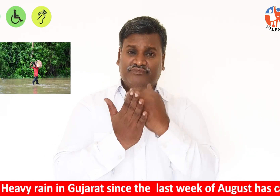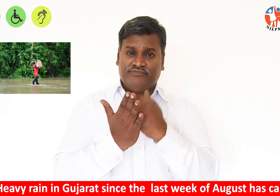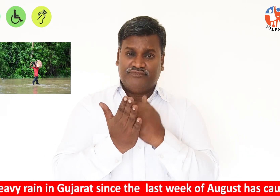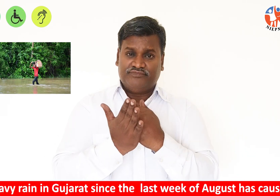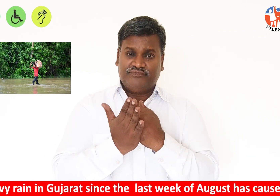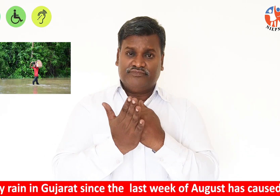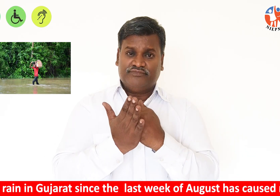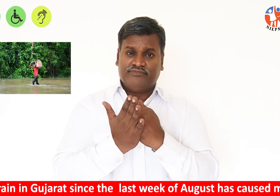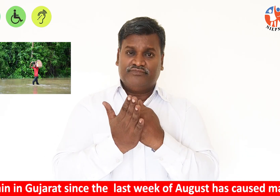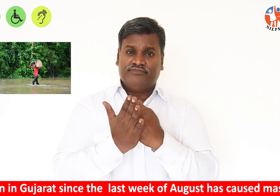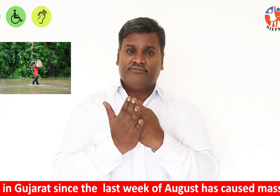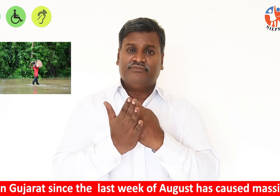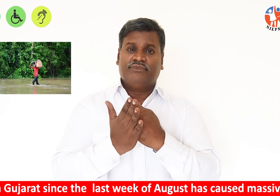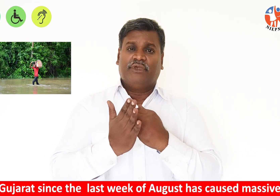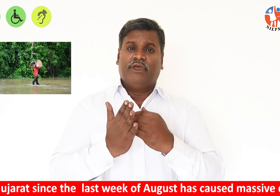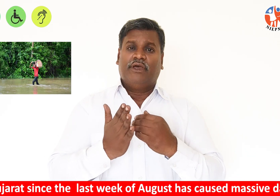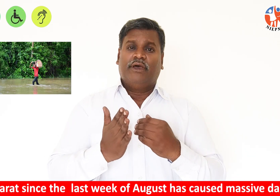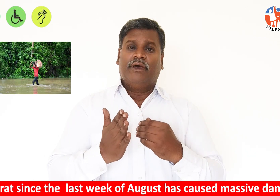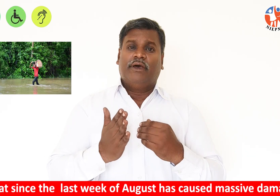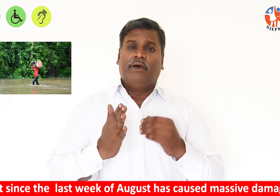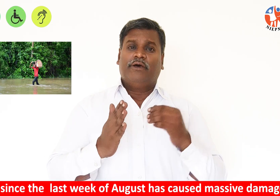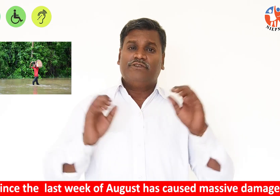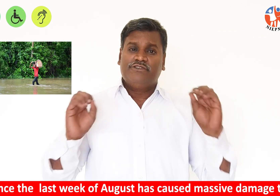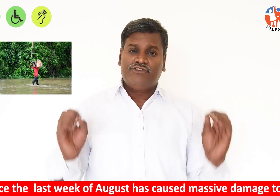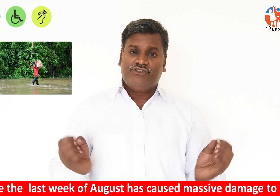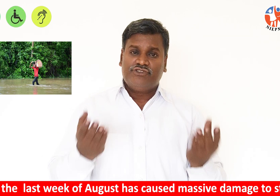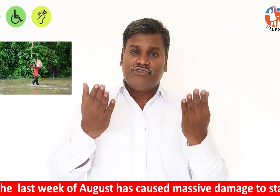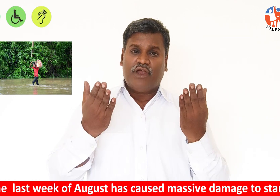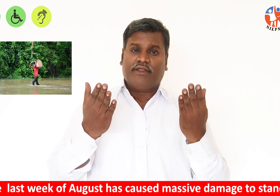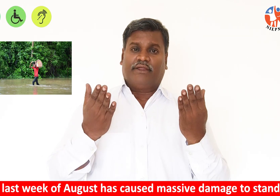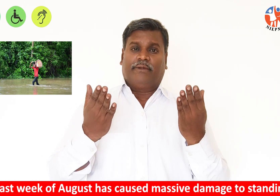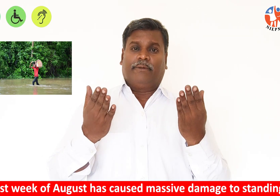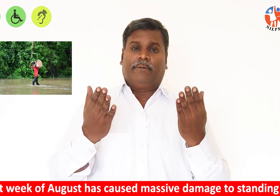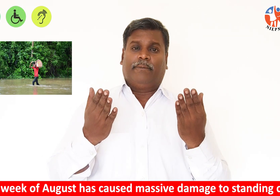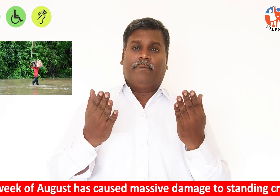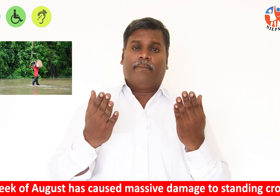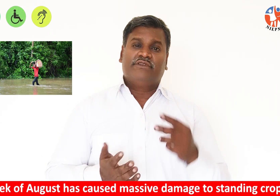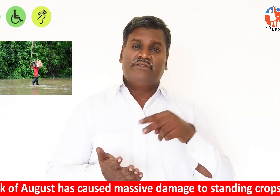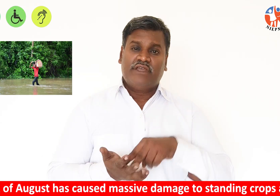lives. Traders, shopkeepers and businesses have also suffered heavy damage.